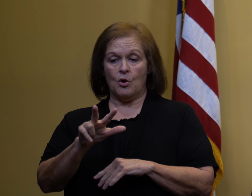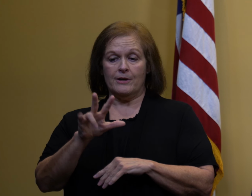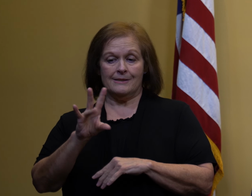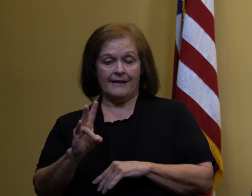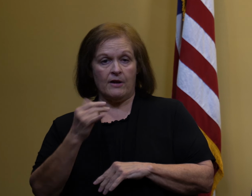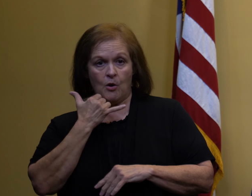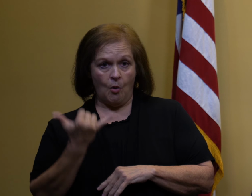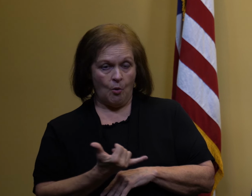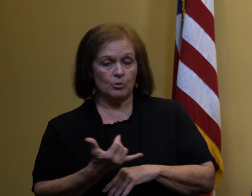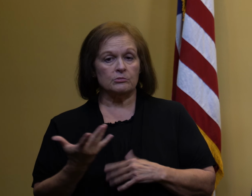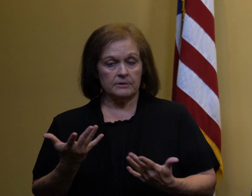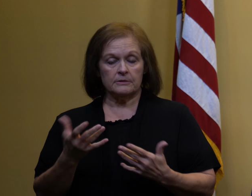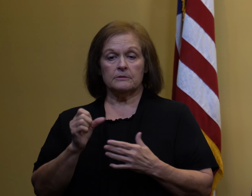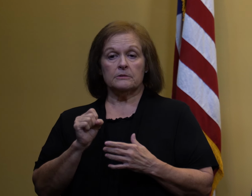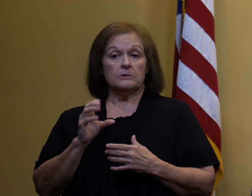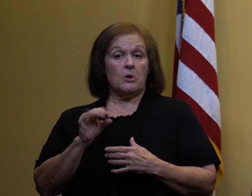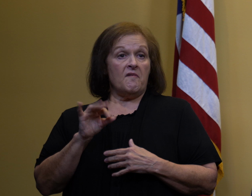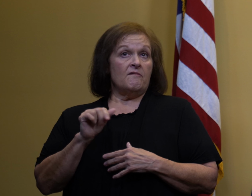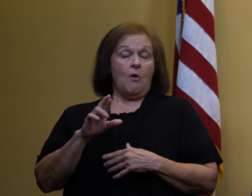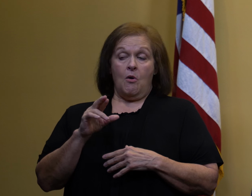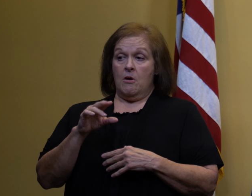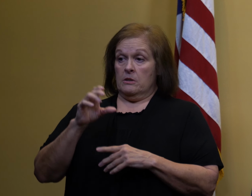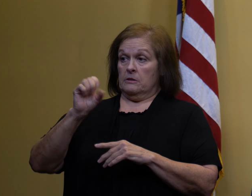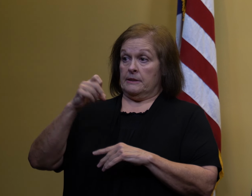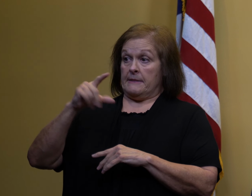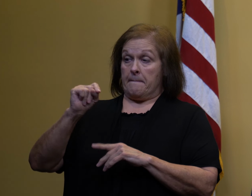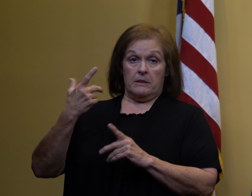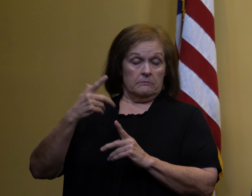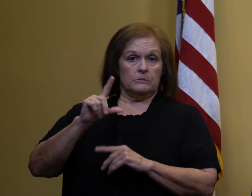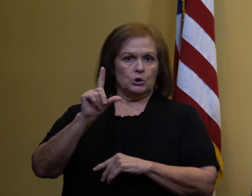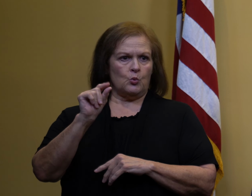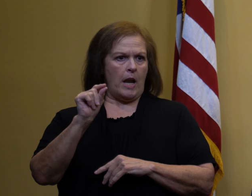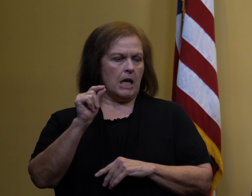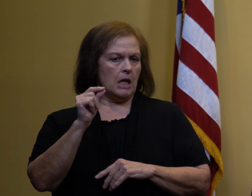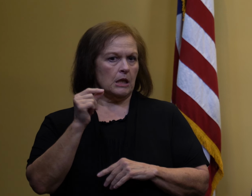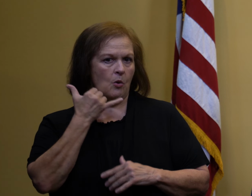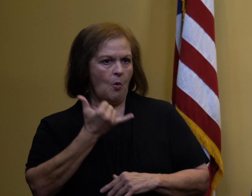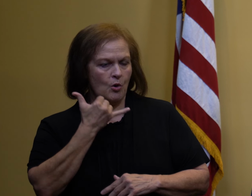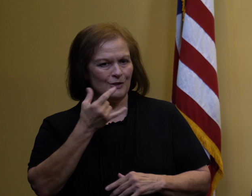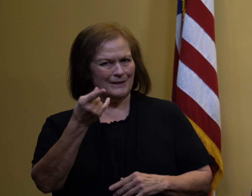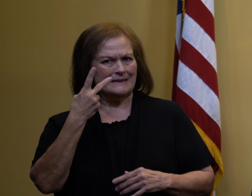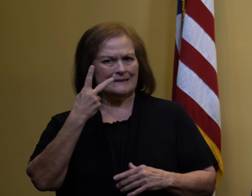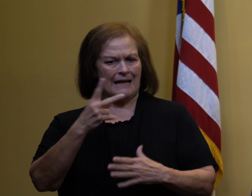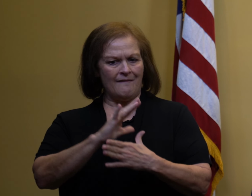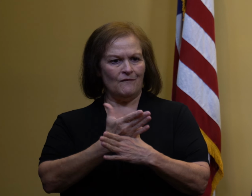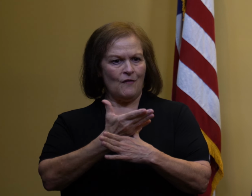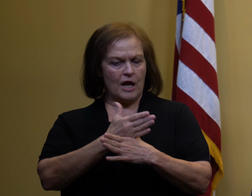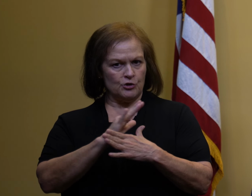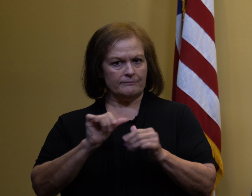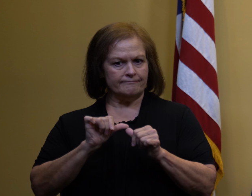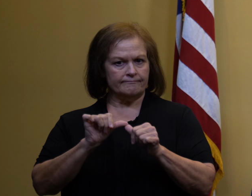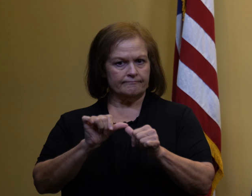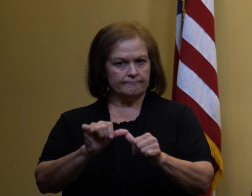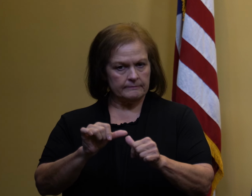237 calls. So far, the month of September, we're at 20 calls. But you just see the average, and you see that steady,